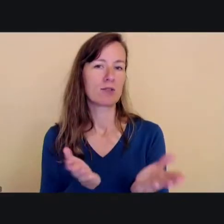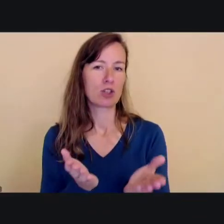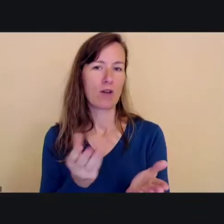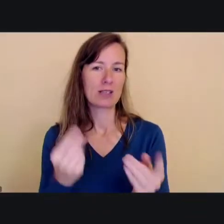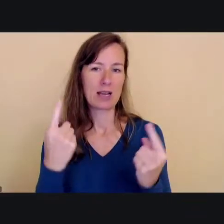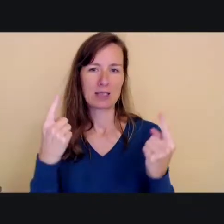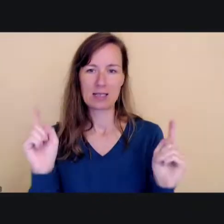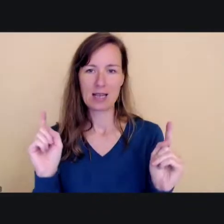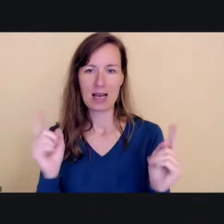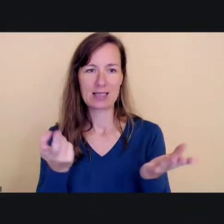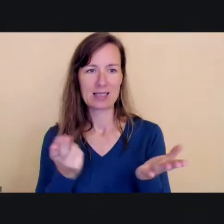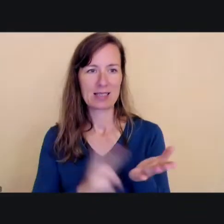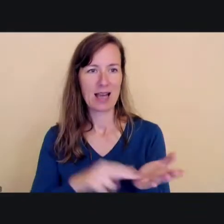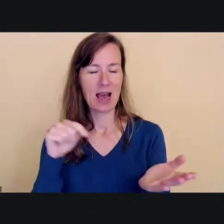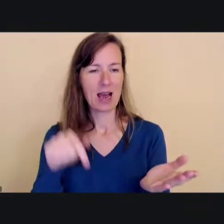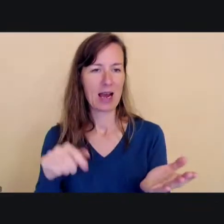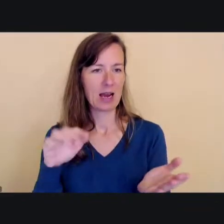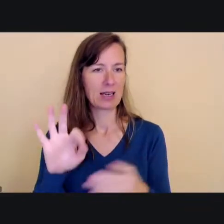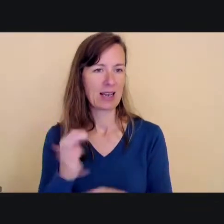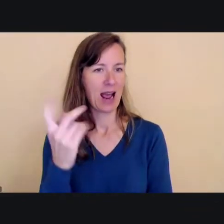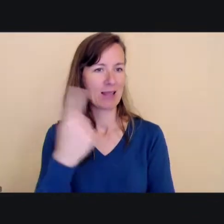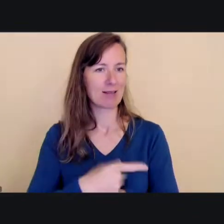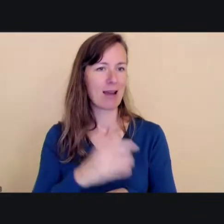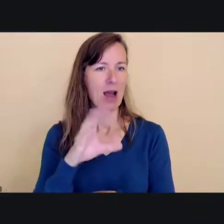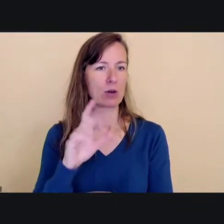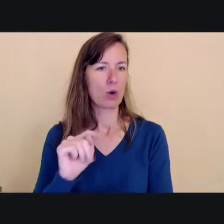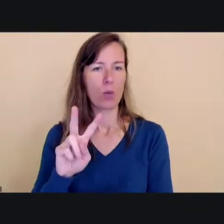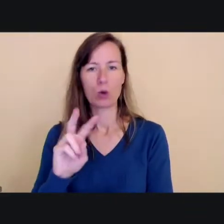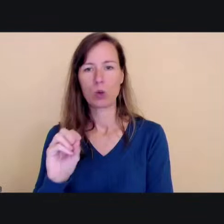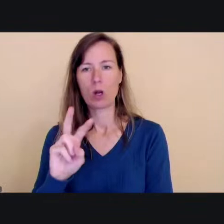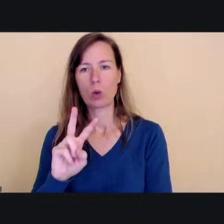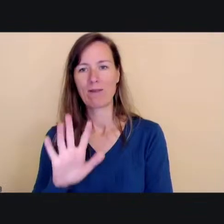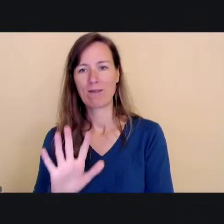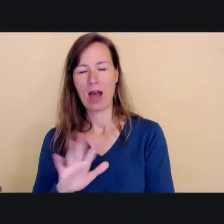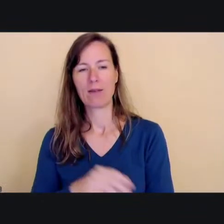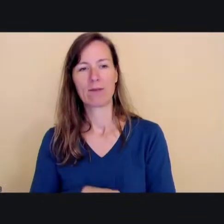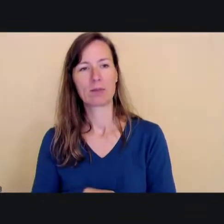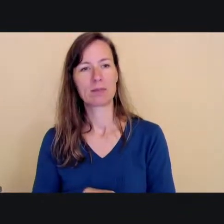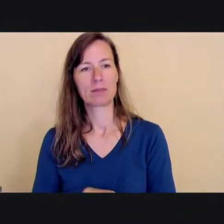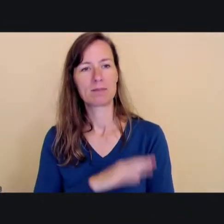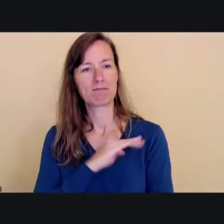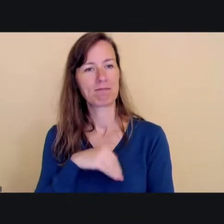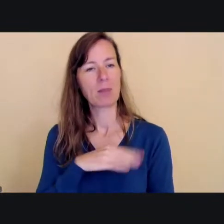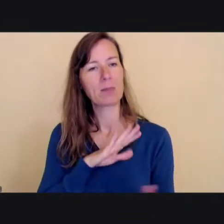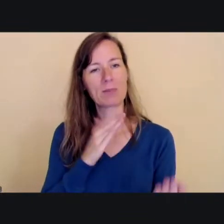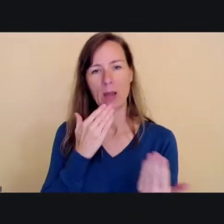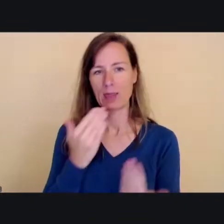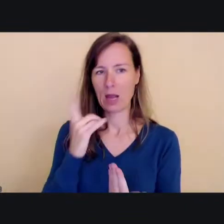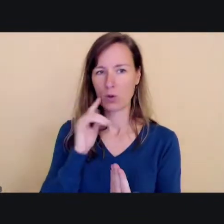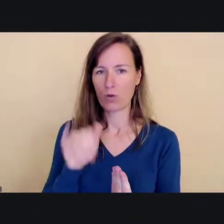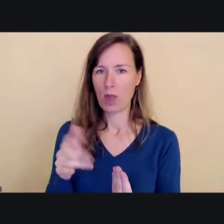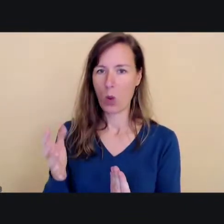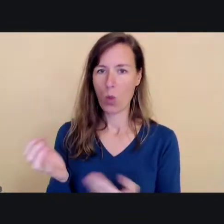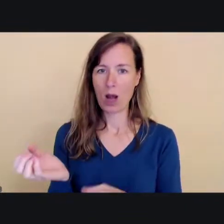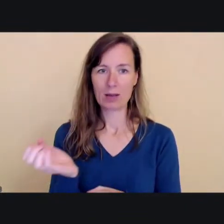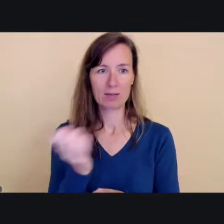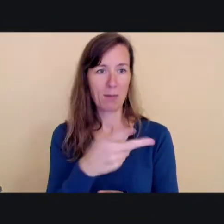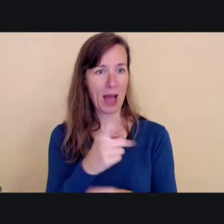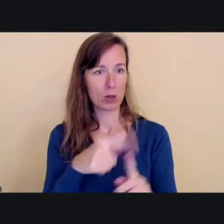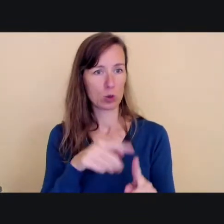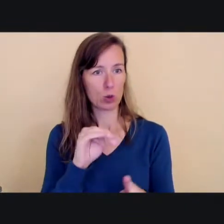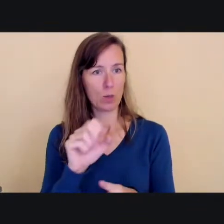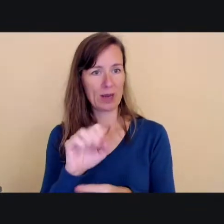October, 2025. All right, thank you for that. Do you want to return that draft to Ms. Richards, and we'll get it reprinted tonight?